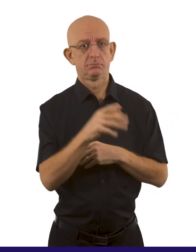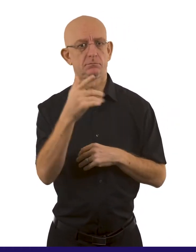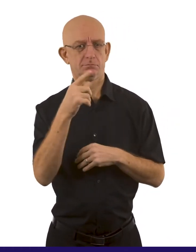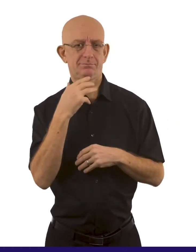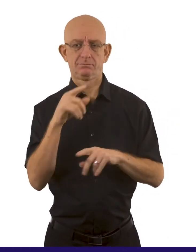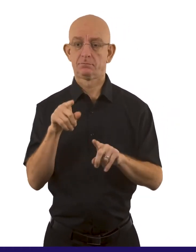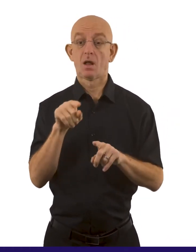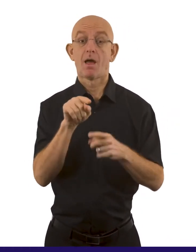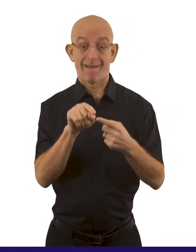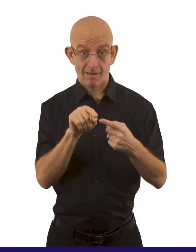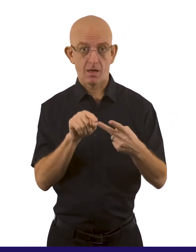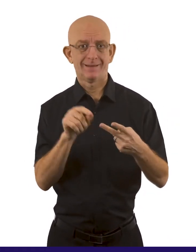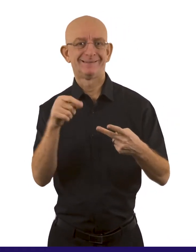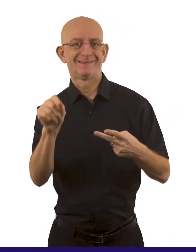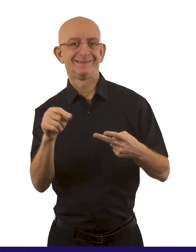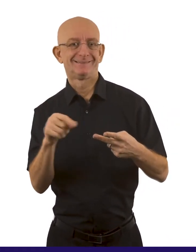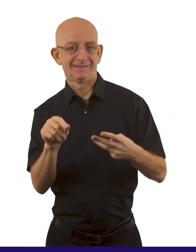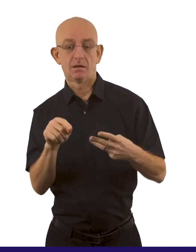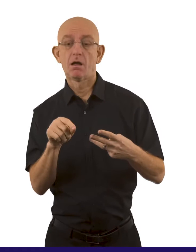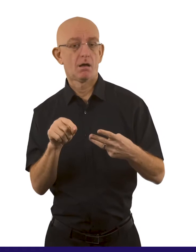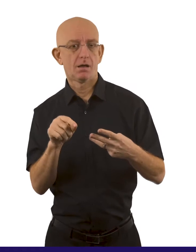that apply. Close brackets.